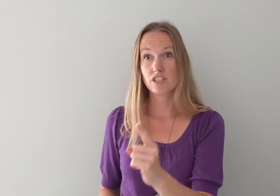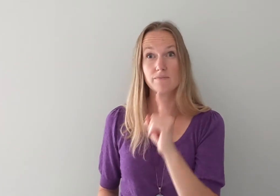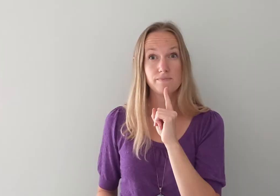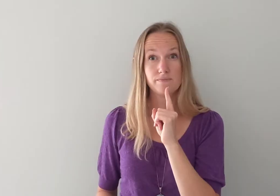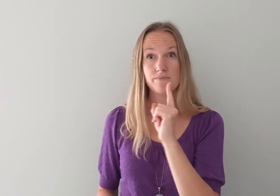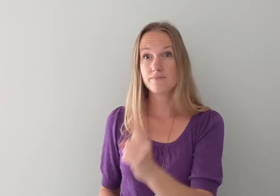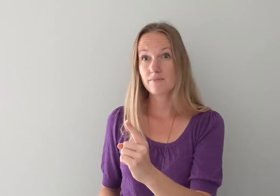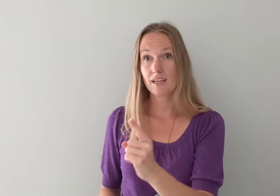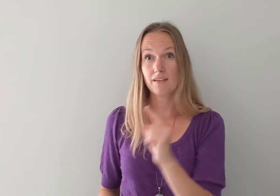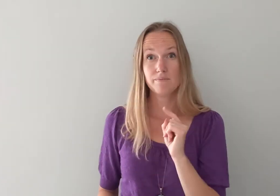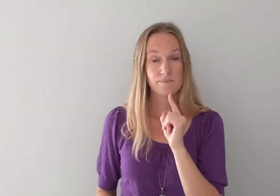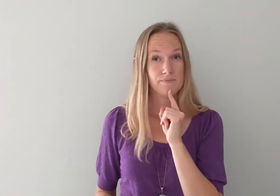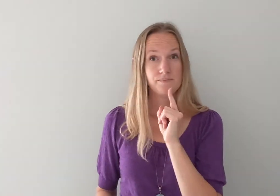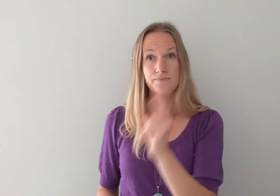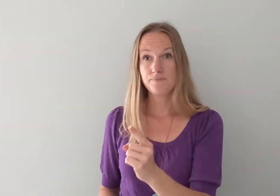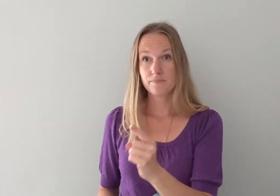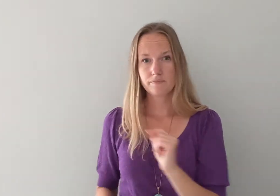sure. Okay.